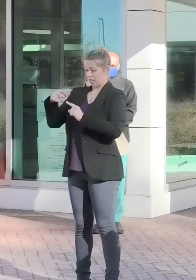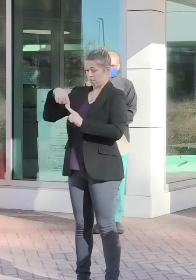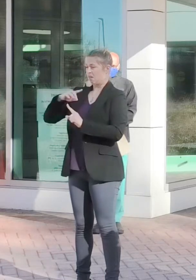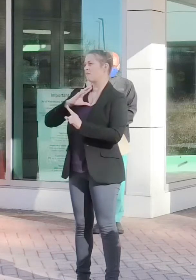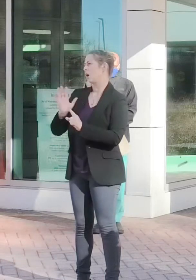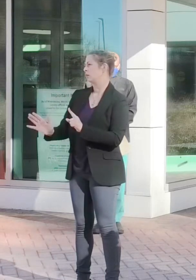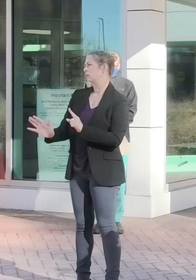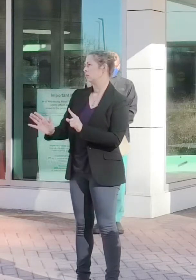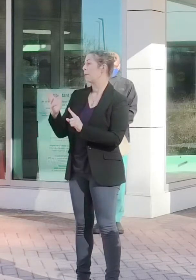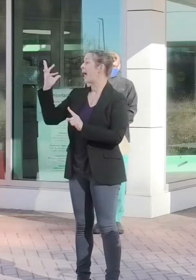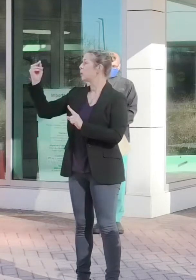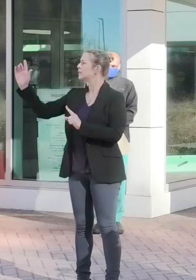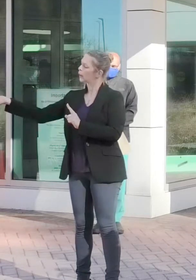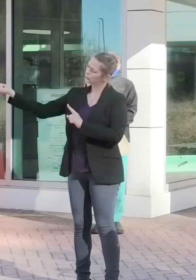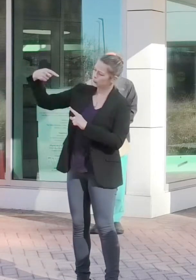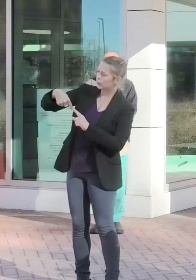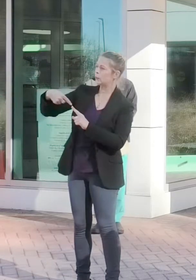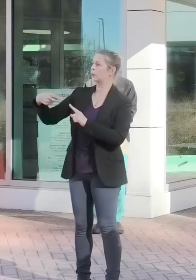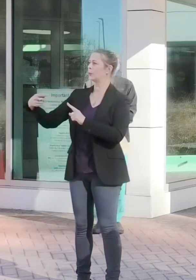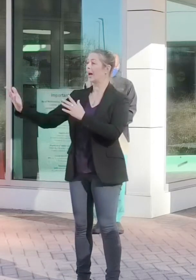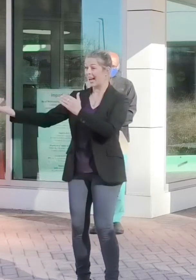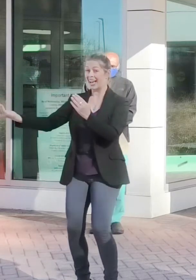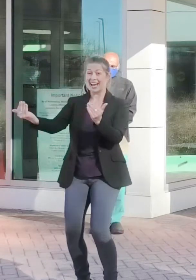taken and the virus is often spread.